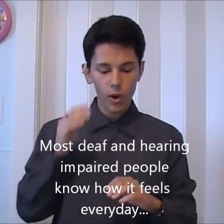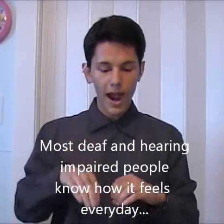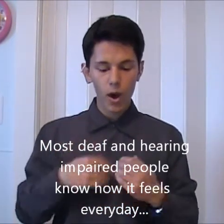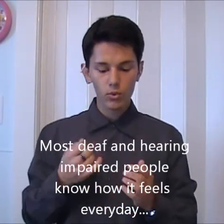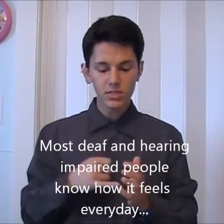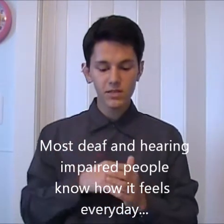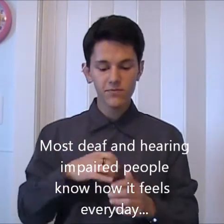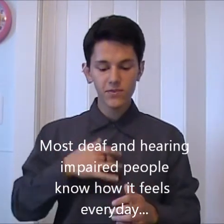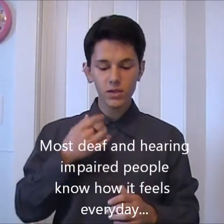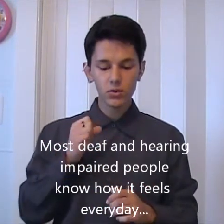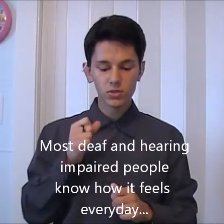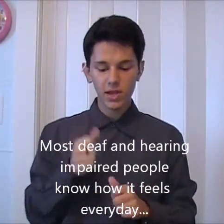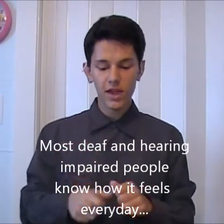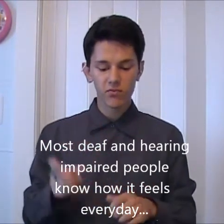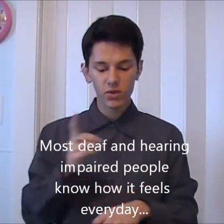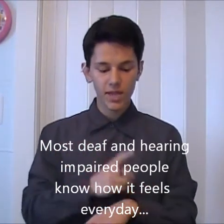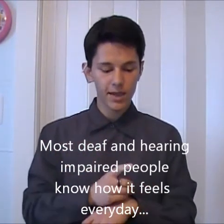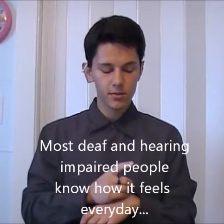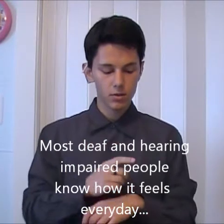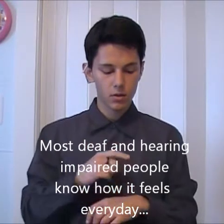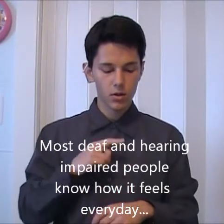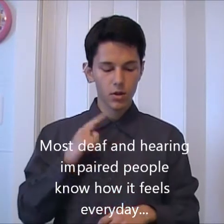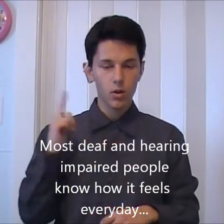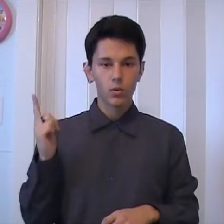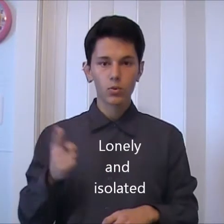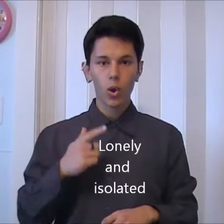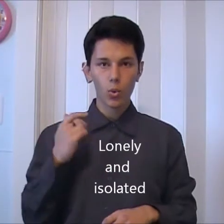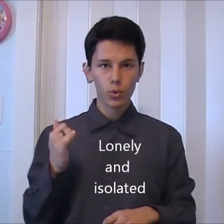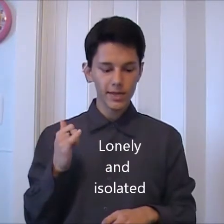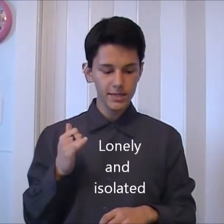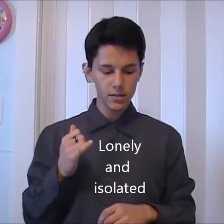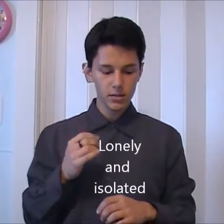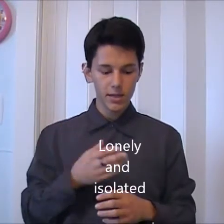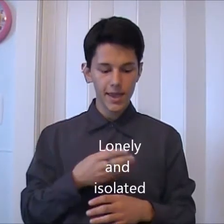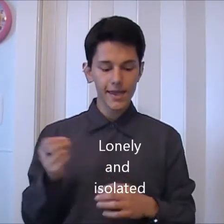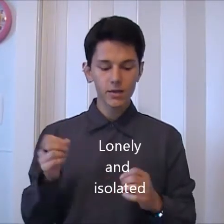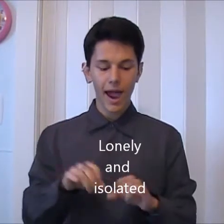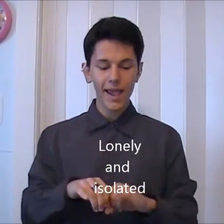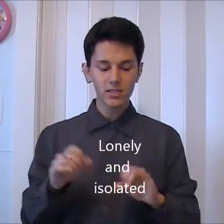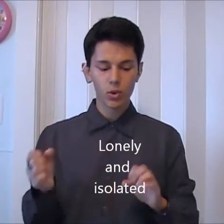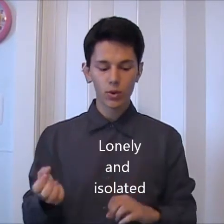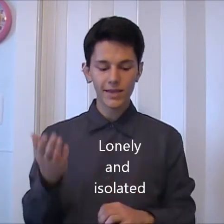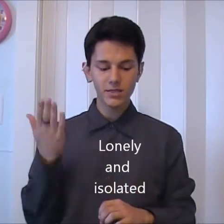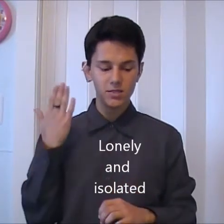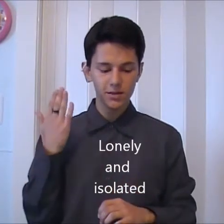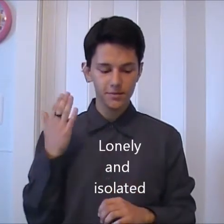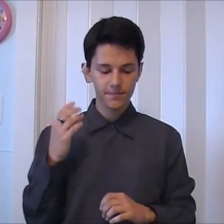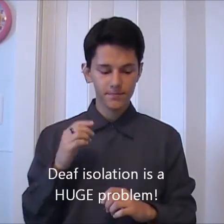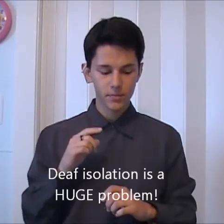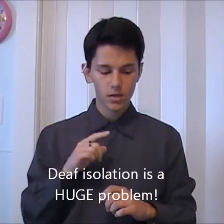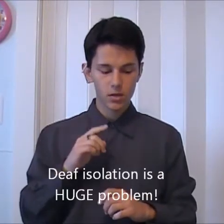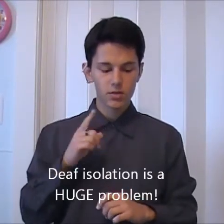how it feels every day. Lonely and isolated.